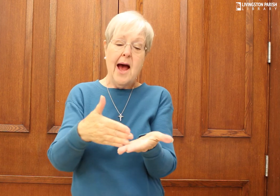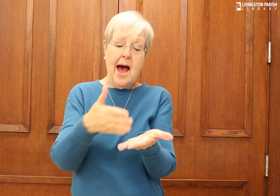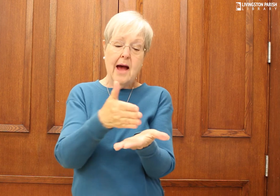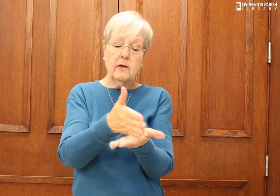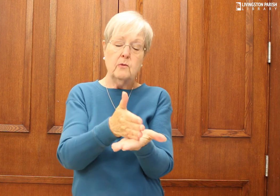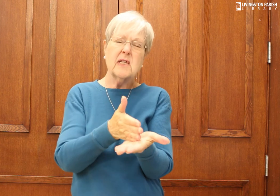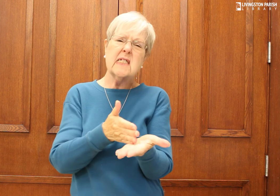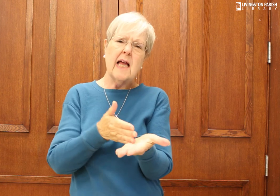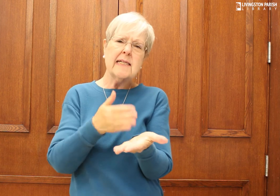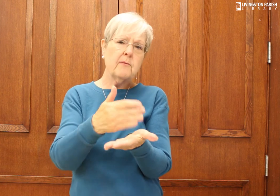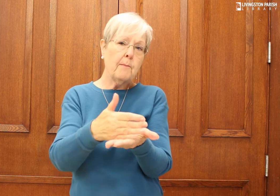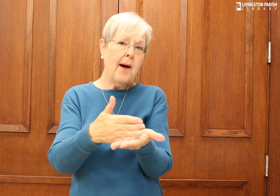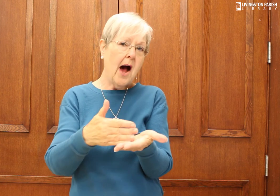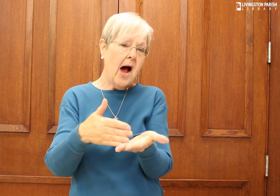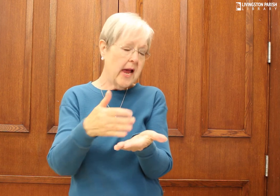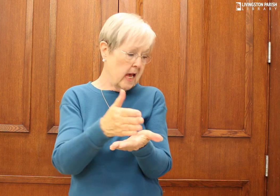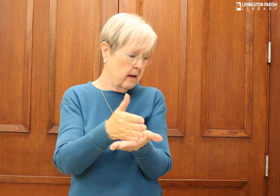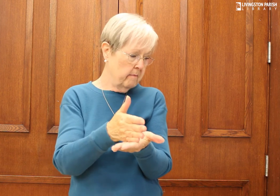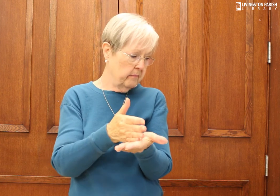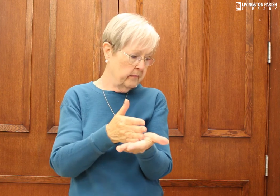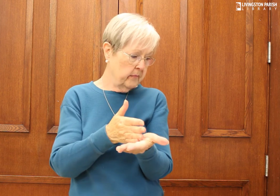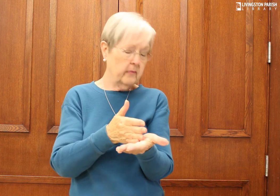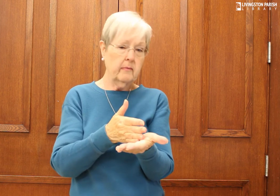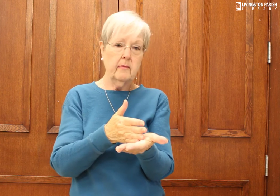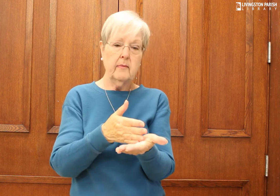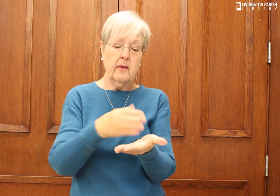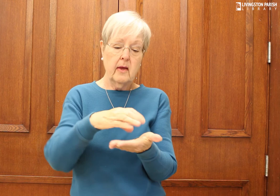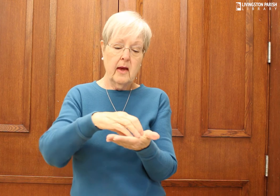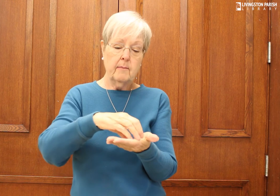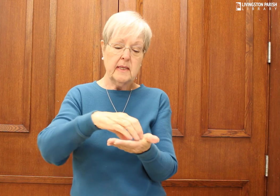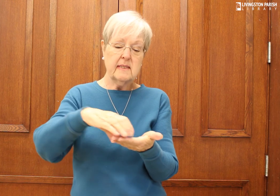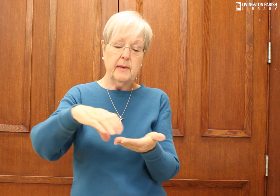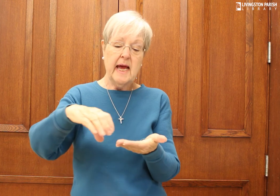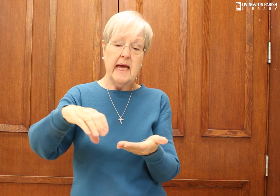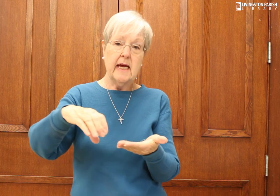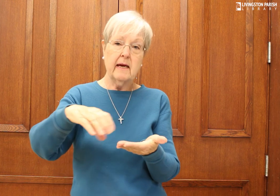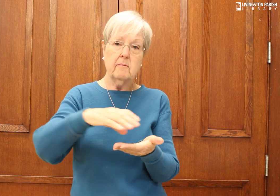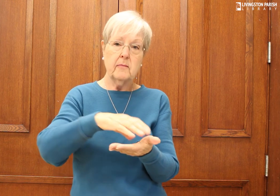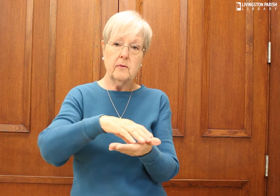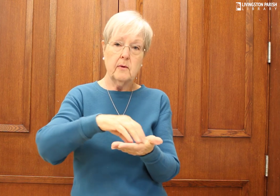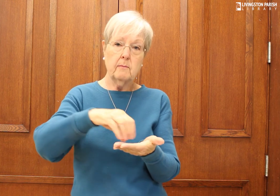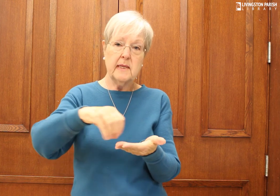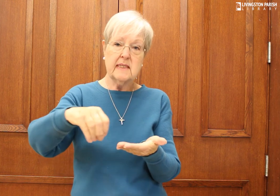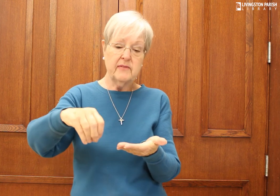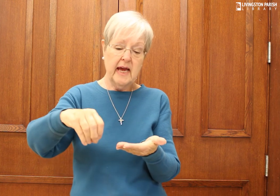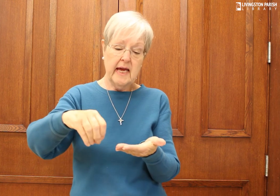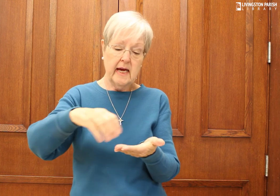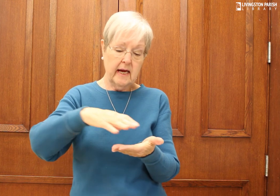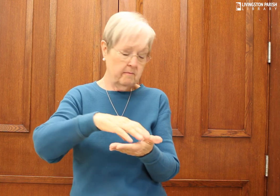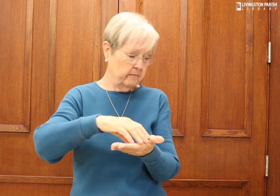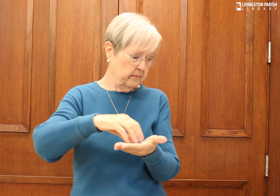Pie. You want a slice of pie? How about some cake? Piece of cake.